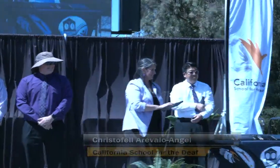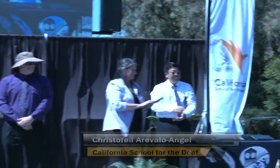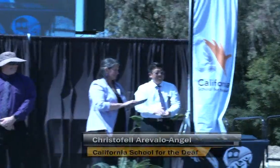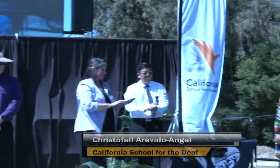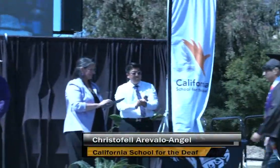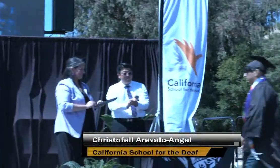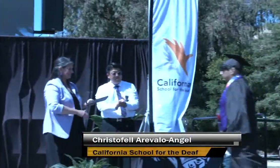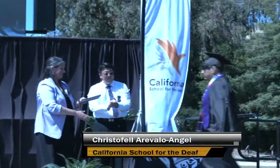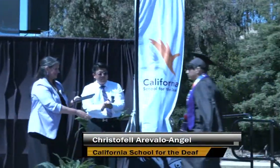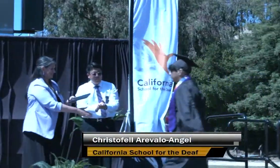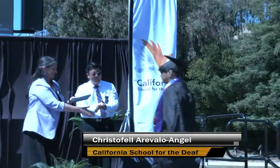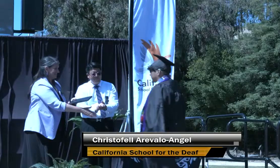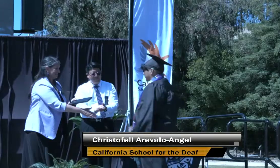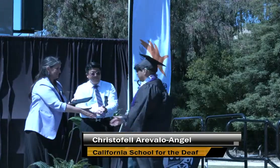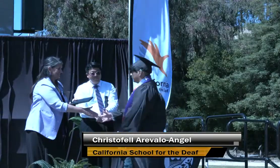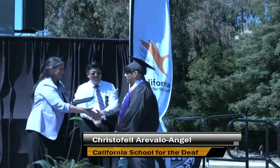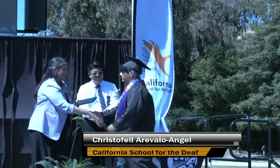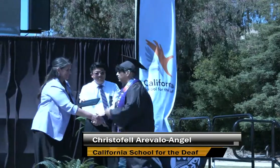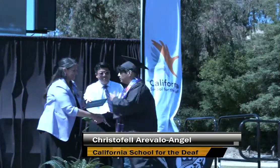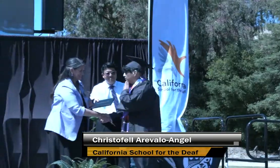Christopher Arevalo Anel.